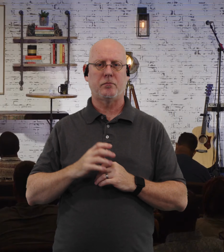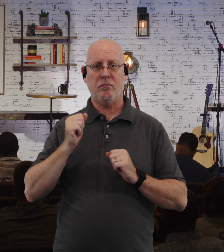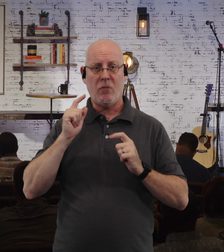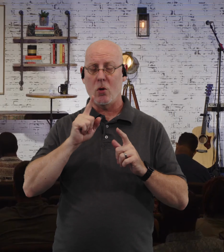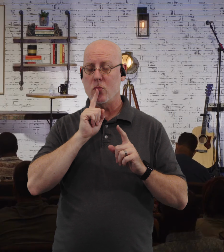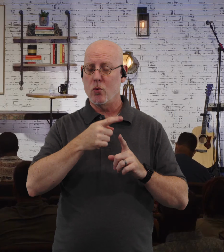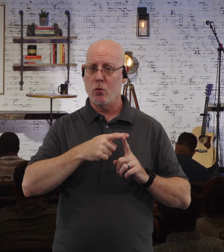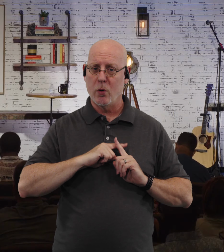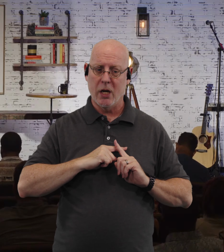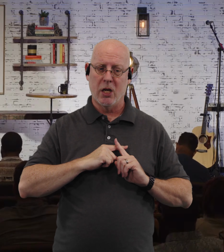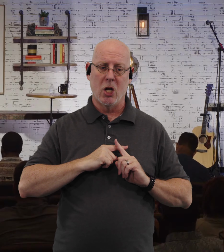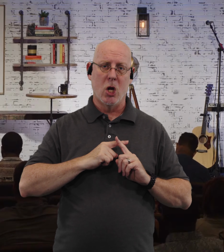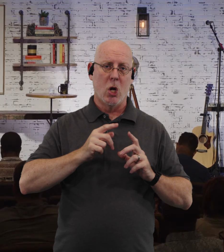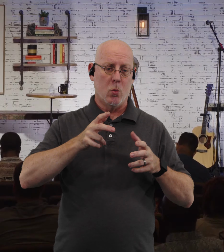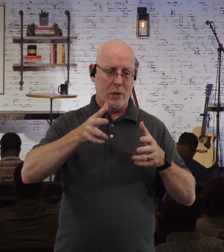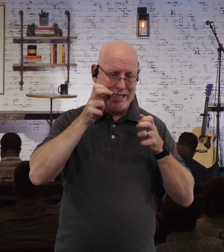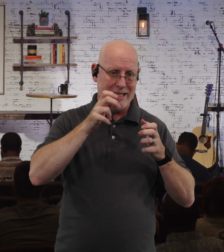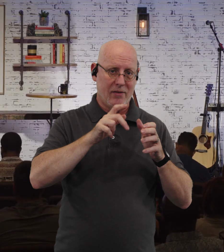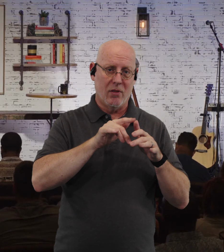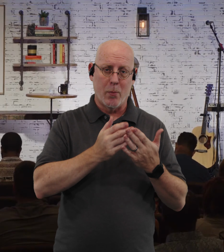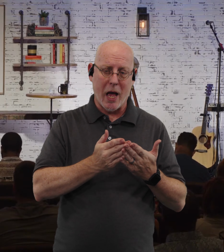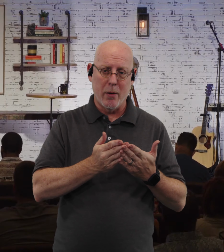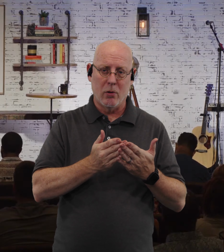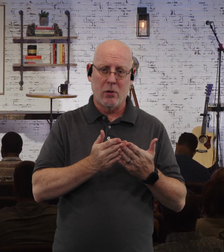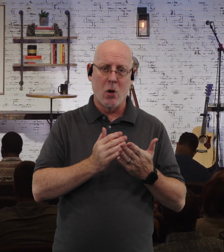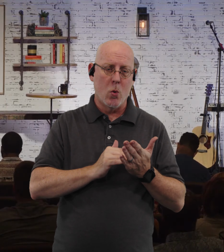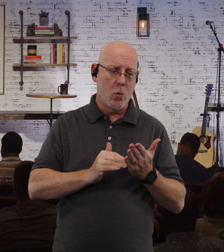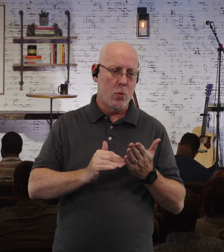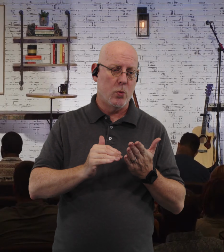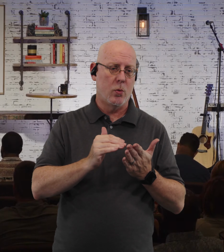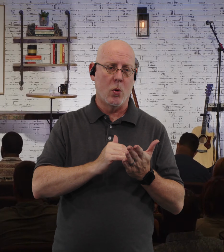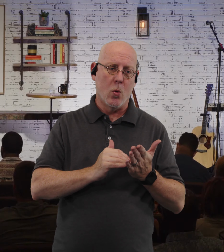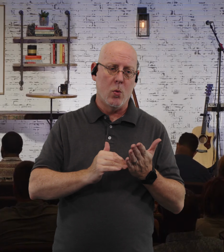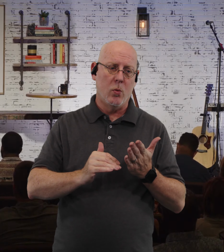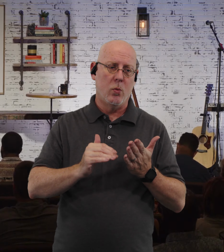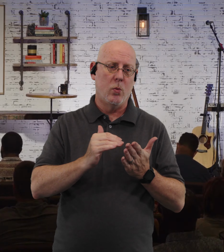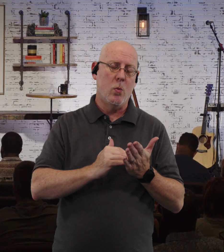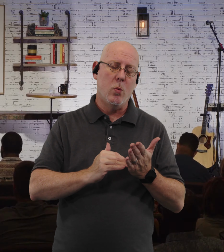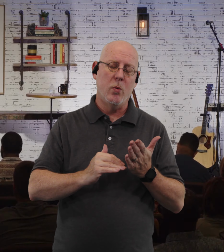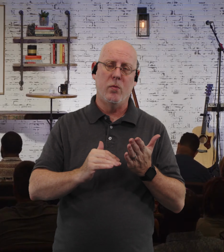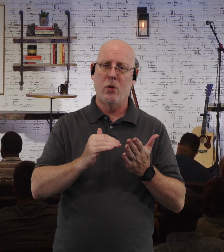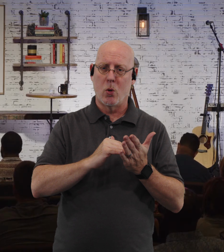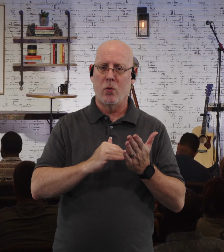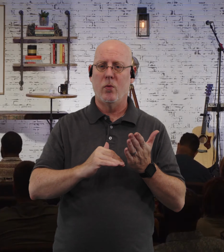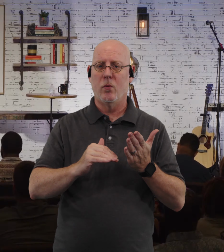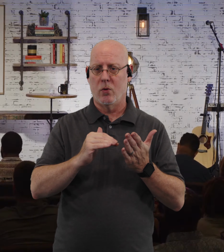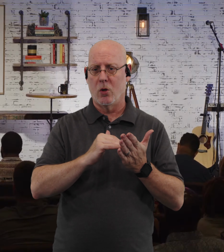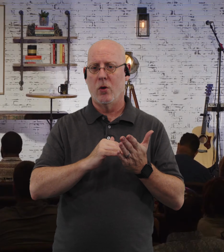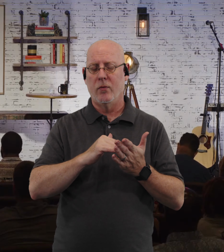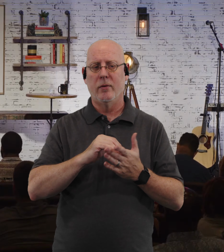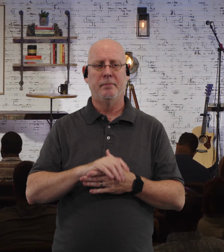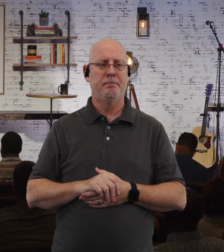for all true believers, we receive and embrace the word of God again and again and